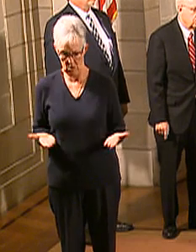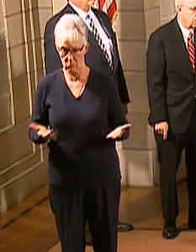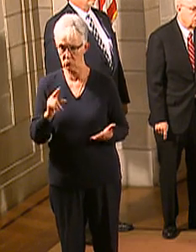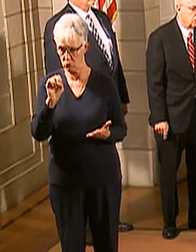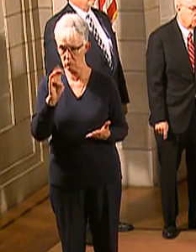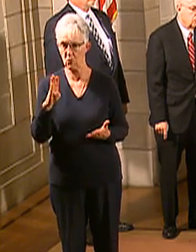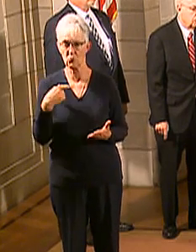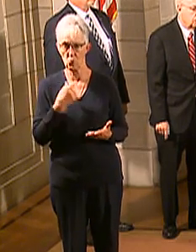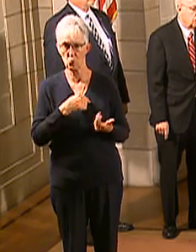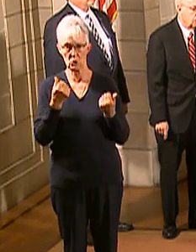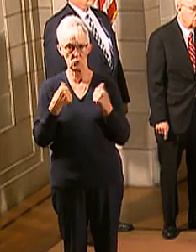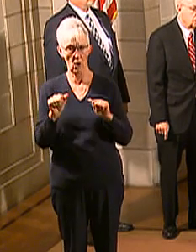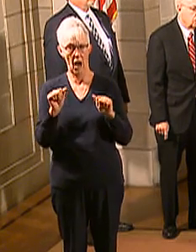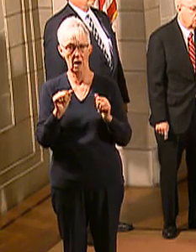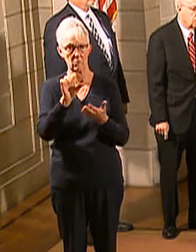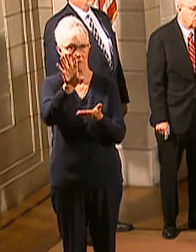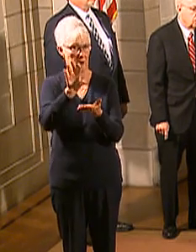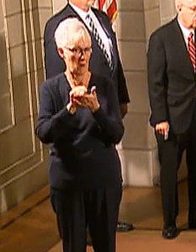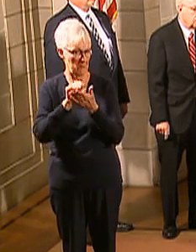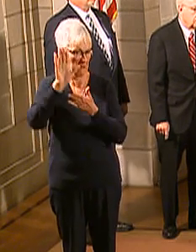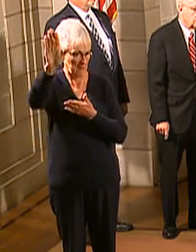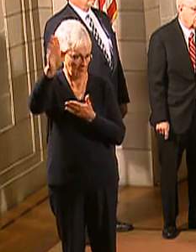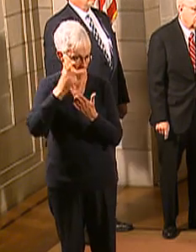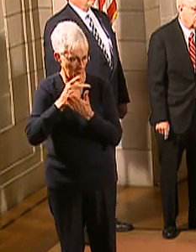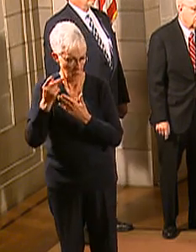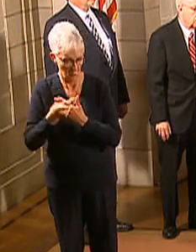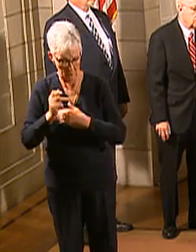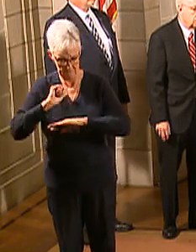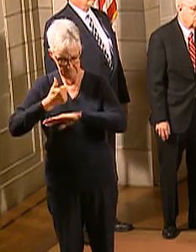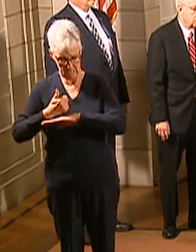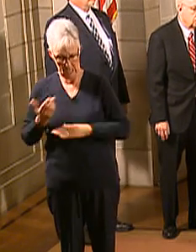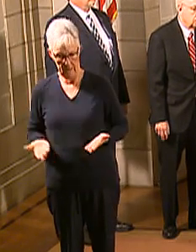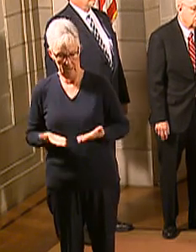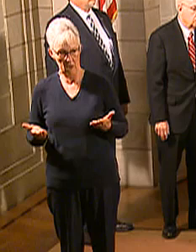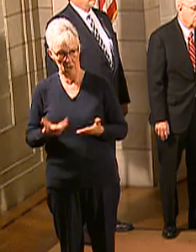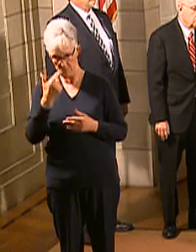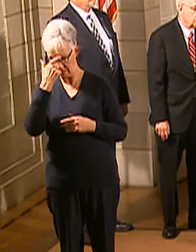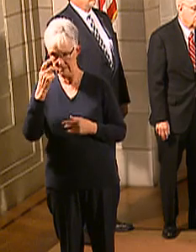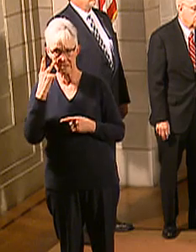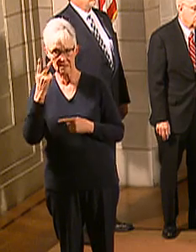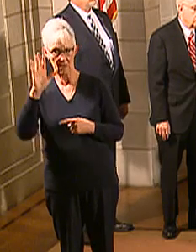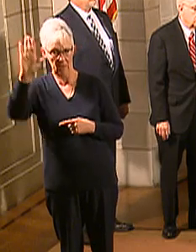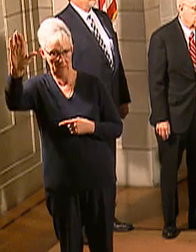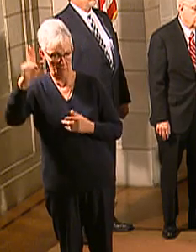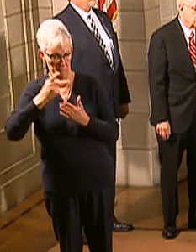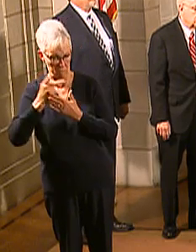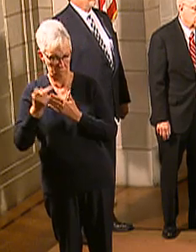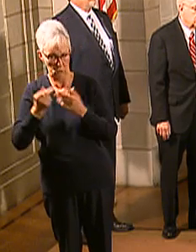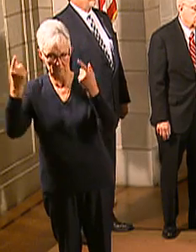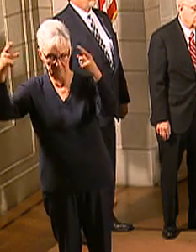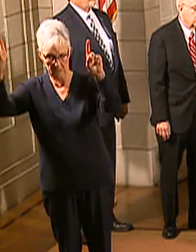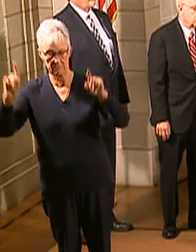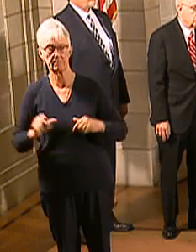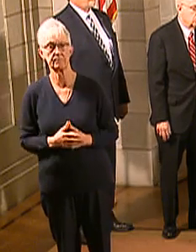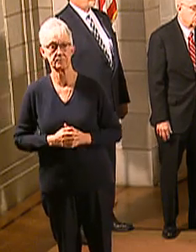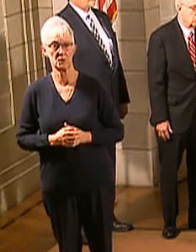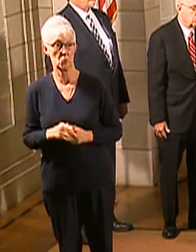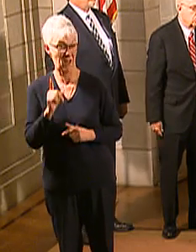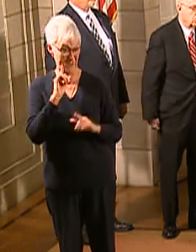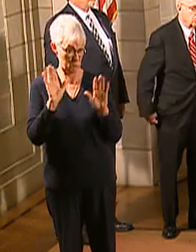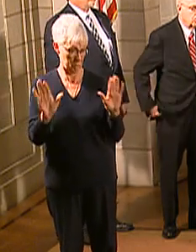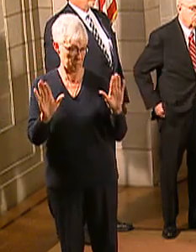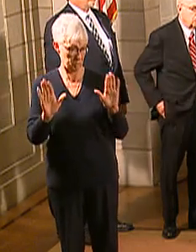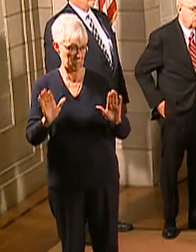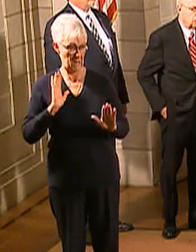creative. So I'm very excited to have all these opportunities to be able to have our young people get great career experience while